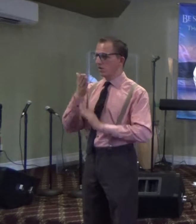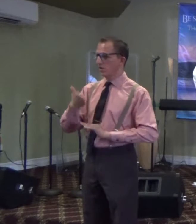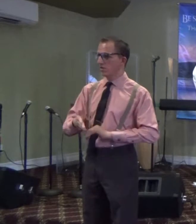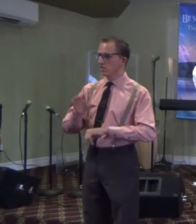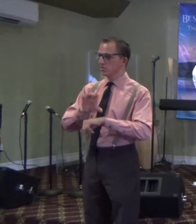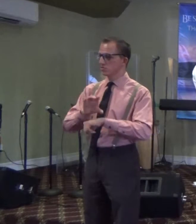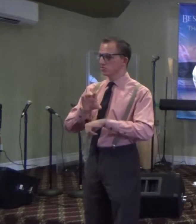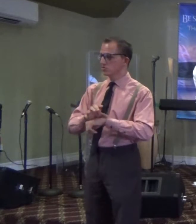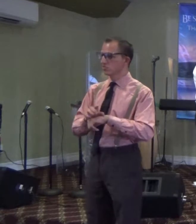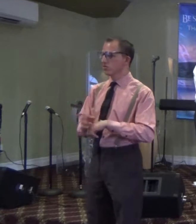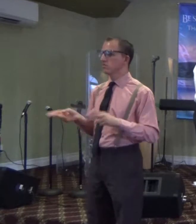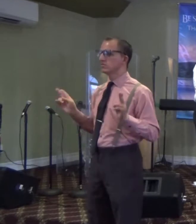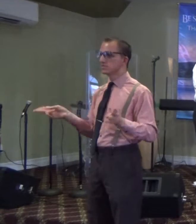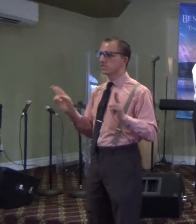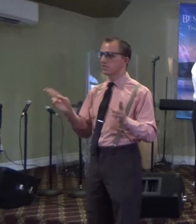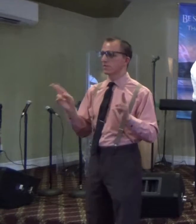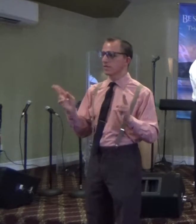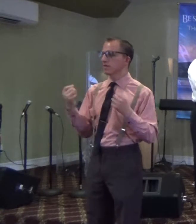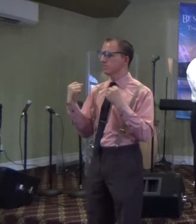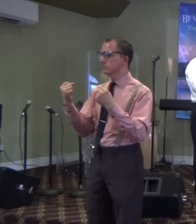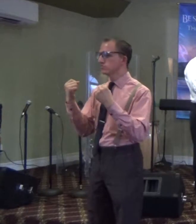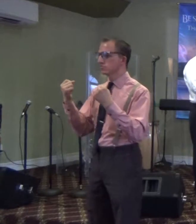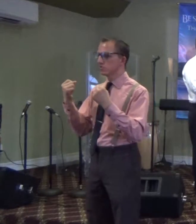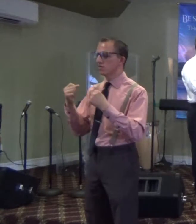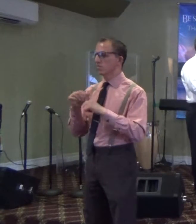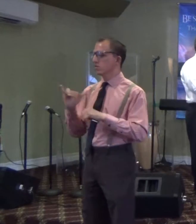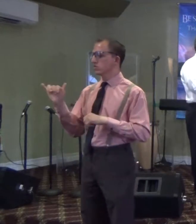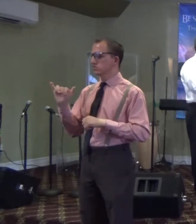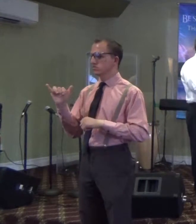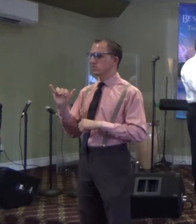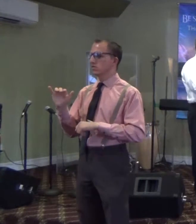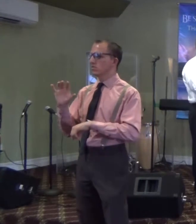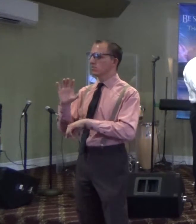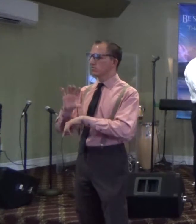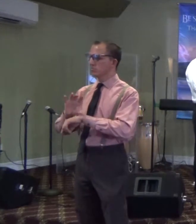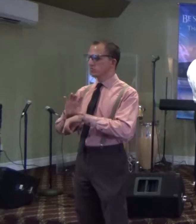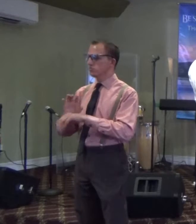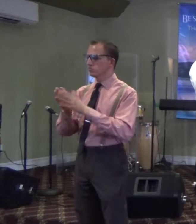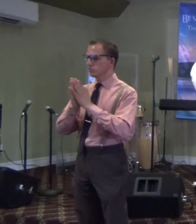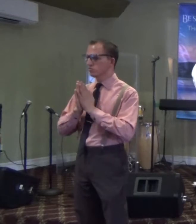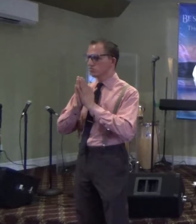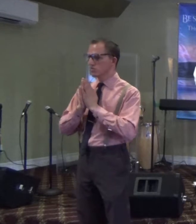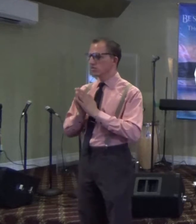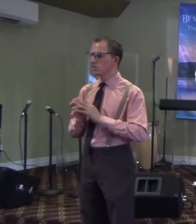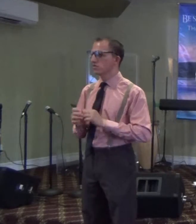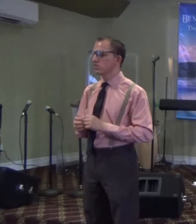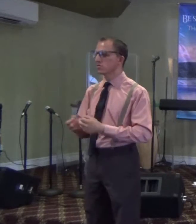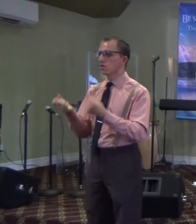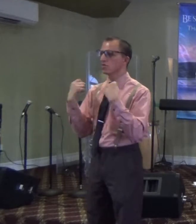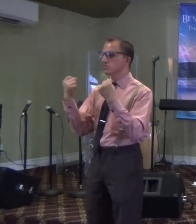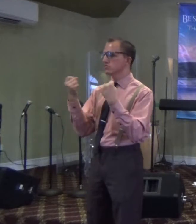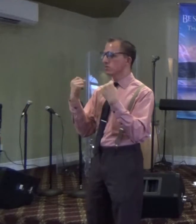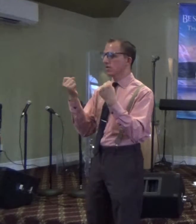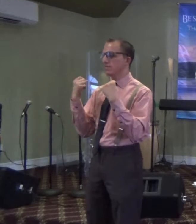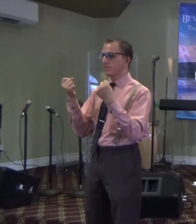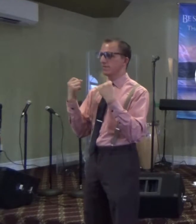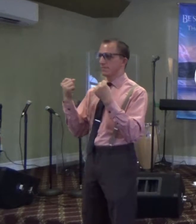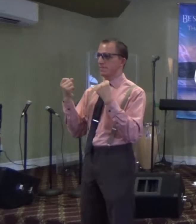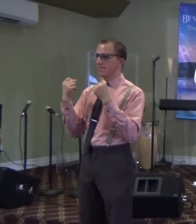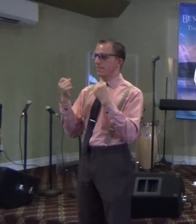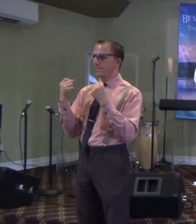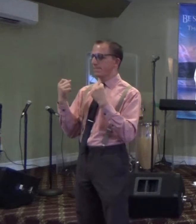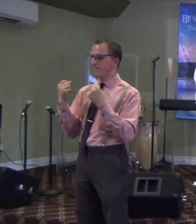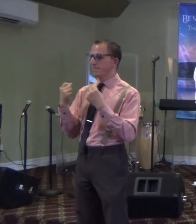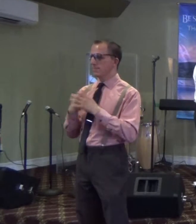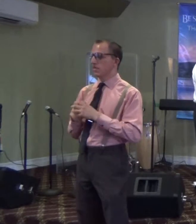at 7 at Allá church. también orábamos los We lunes. prayed over there Mondays too. Y yo estaba ya para And I was there marchar getting ready